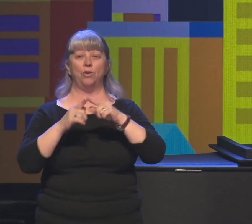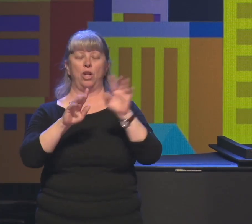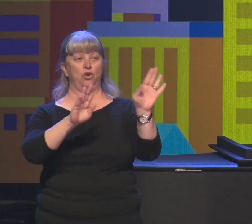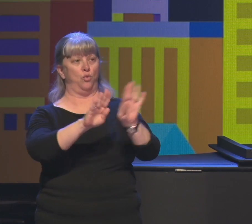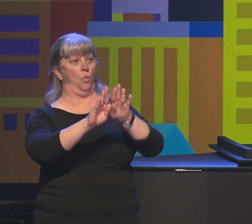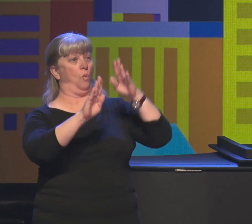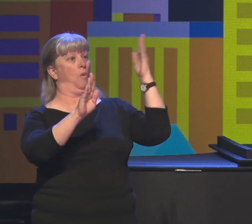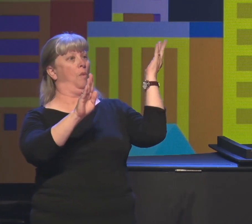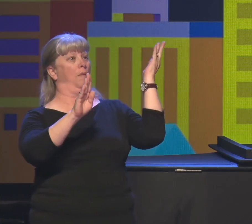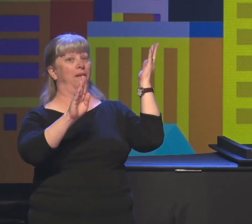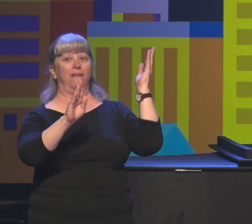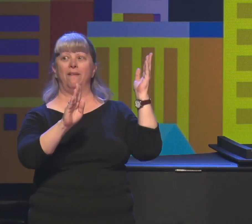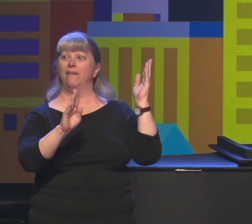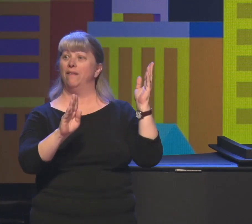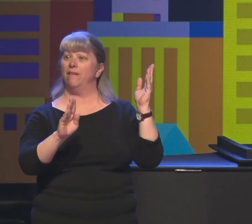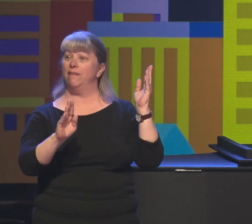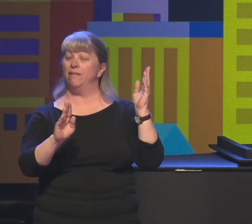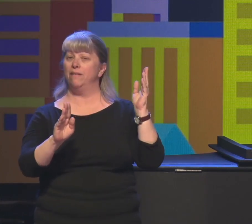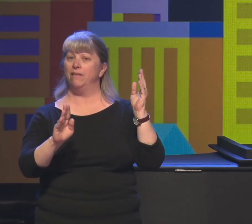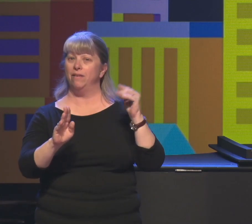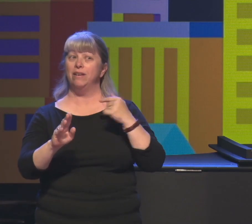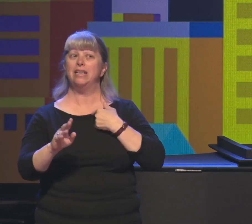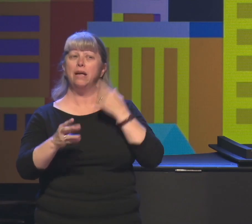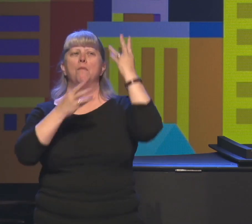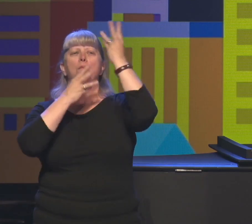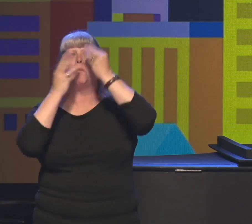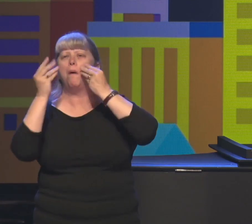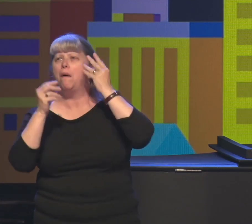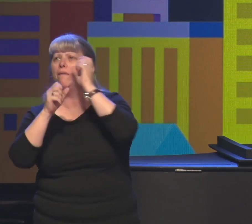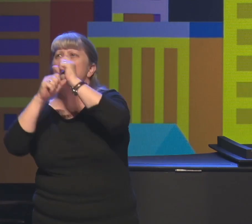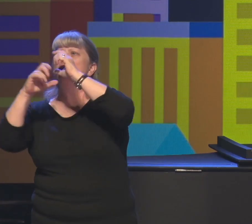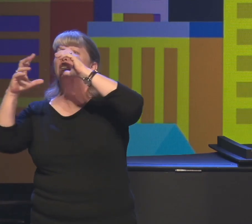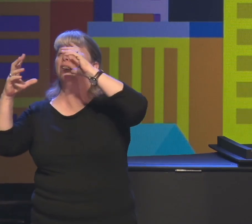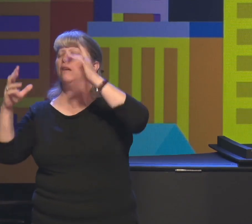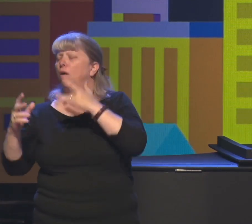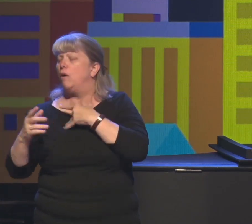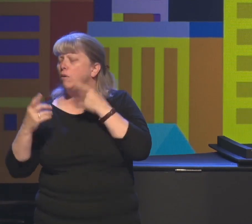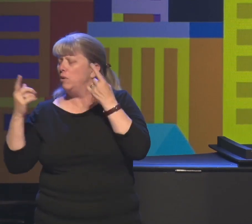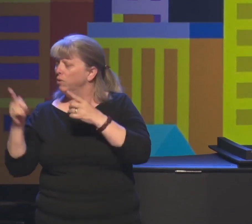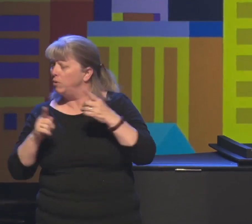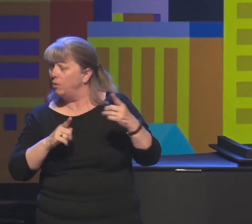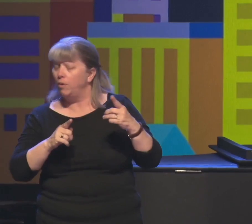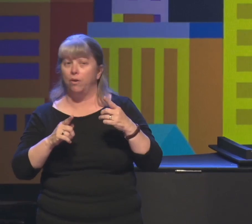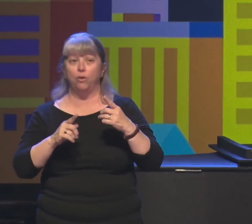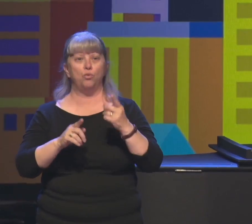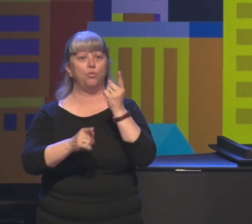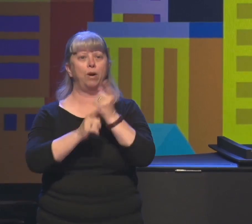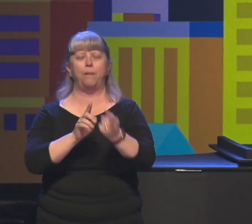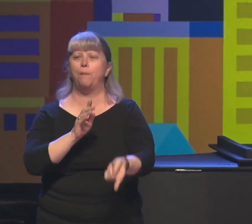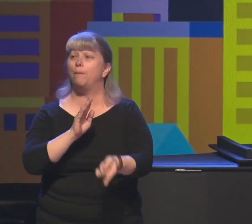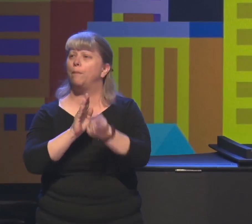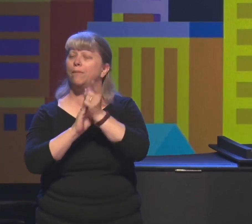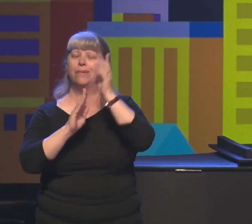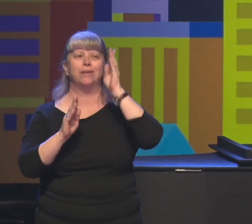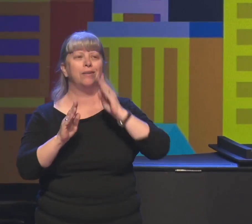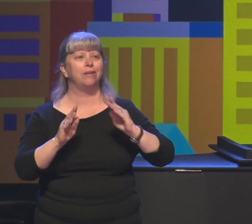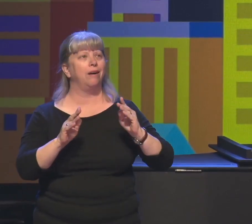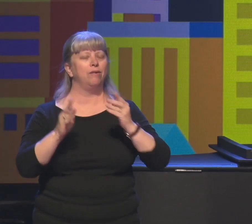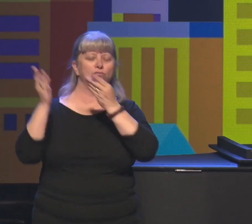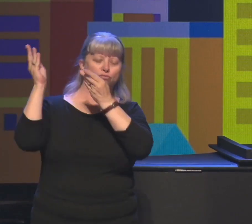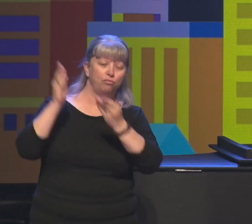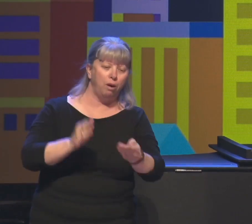opened, right? I mean, he pondered the vision with all of his heart. What's going on? And at just the right moment, God brought the